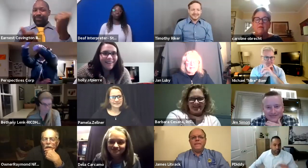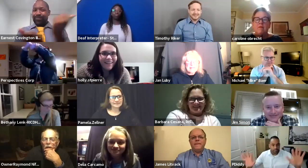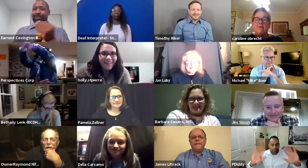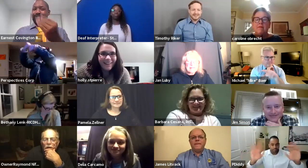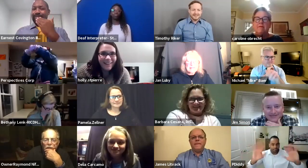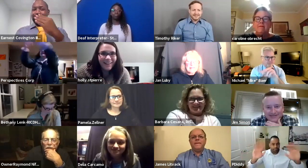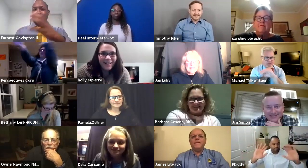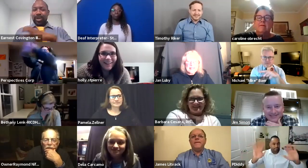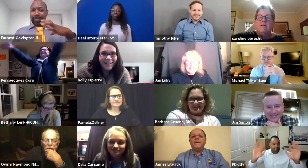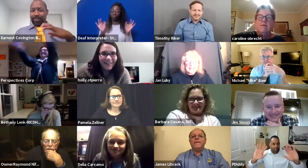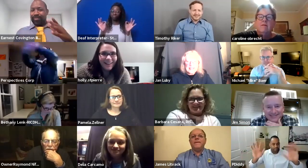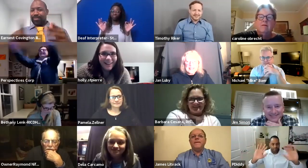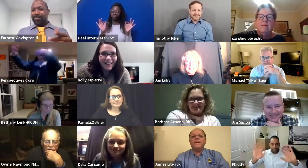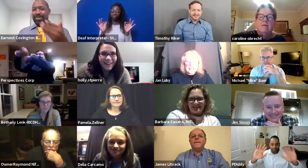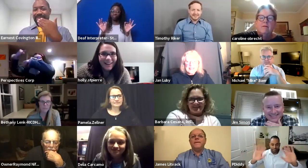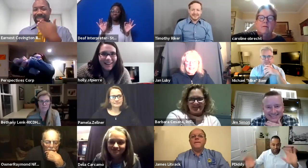Yeah. I